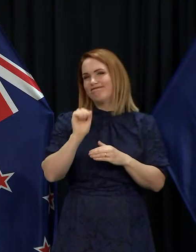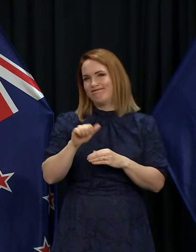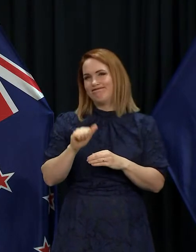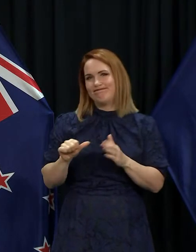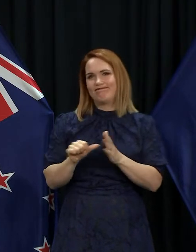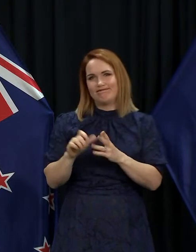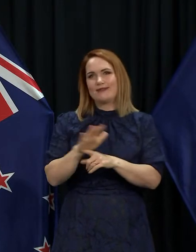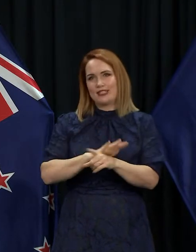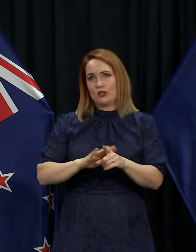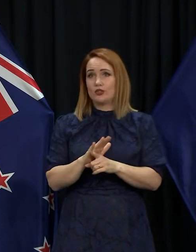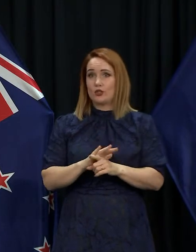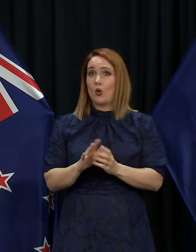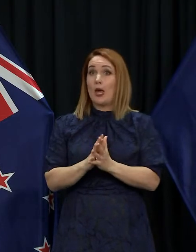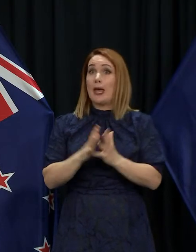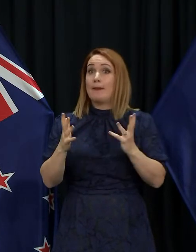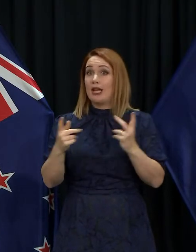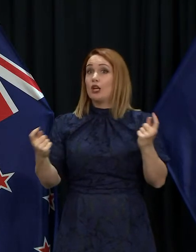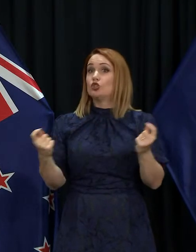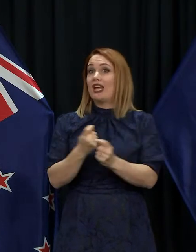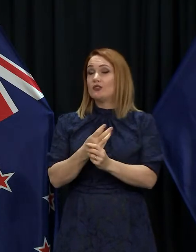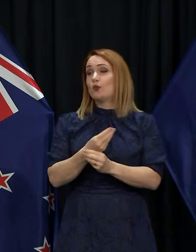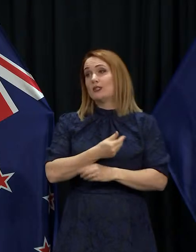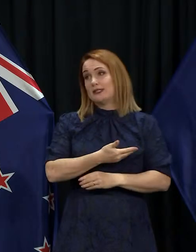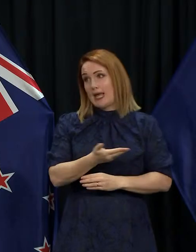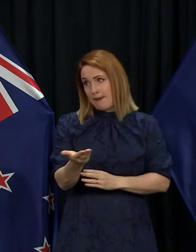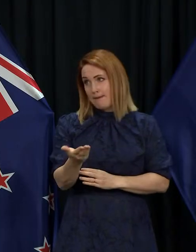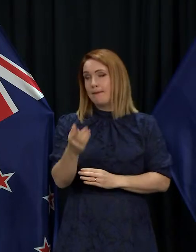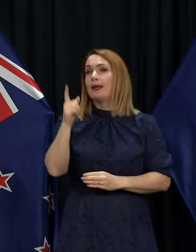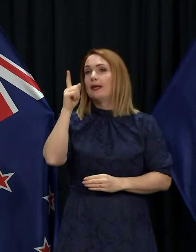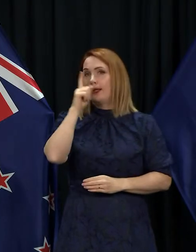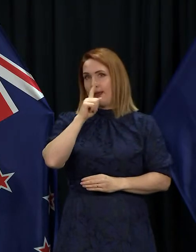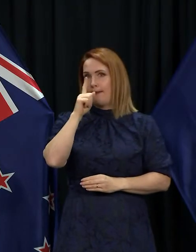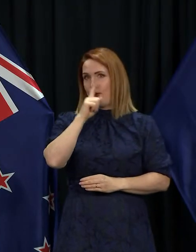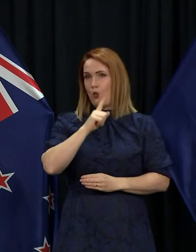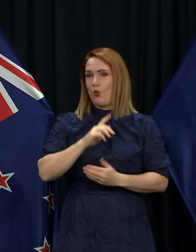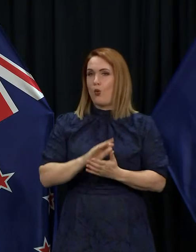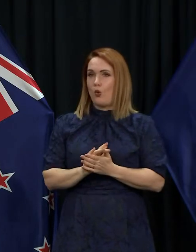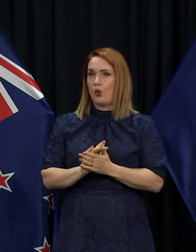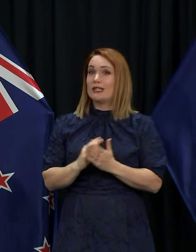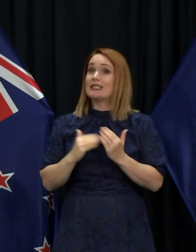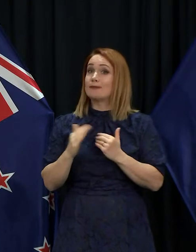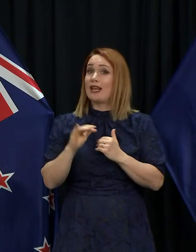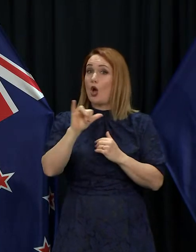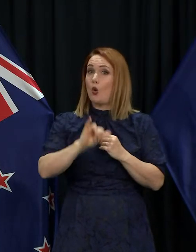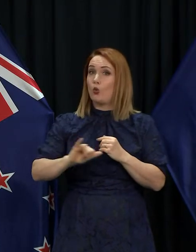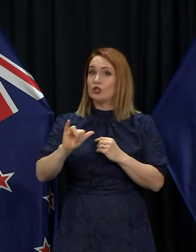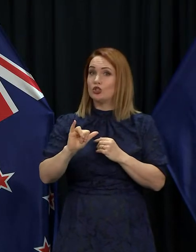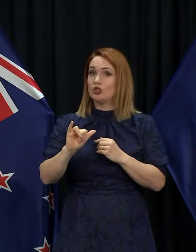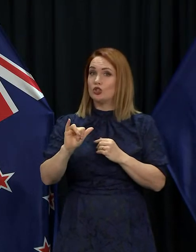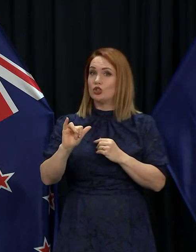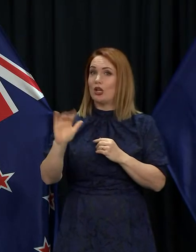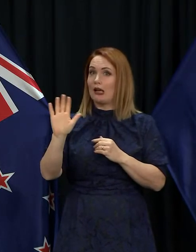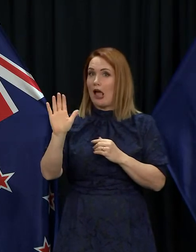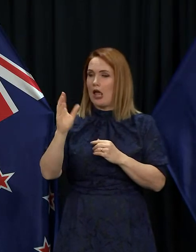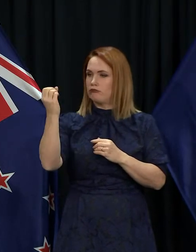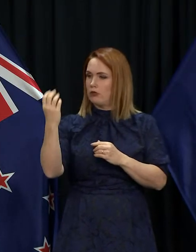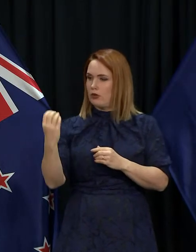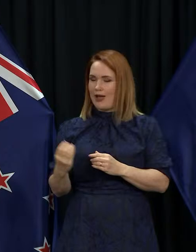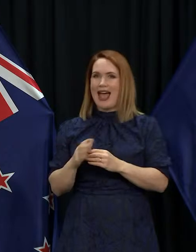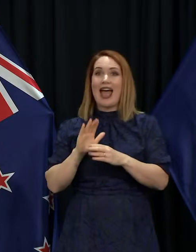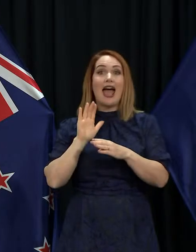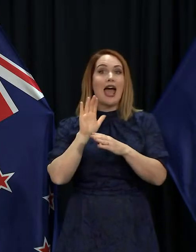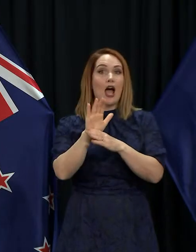that will obviously make a difference for some in the sector is the fact that regardless of what setting we're in now, outdoor events can